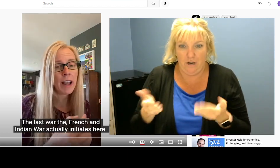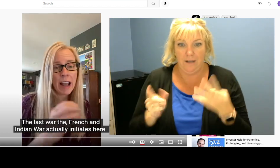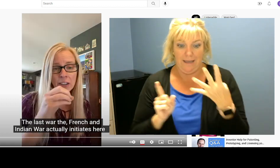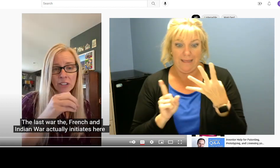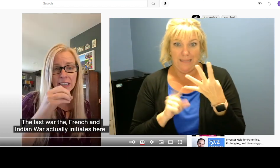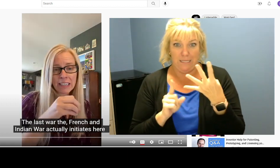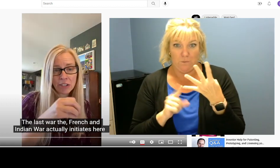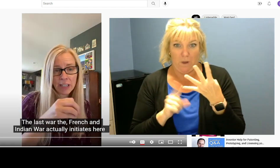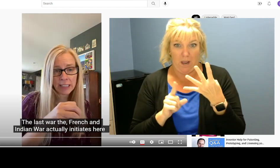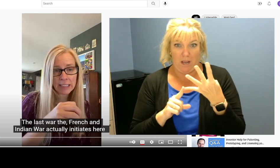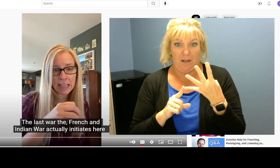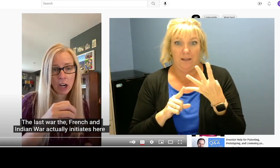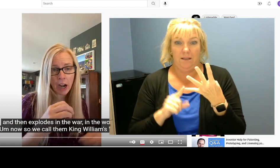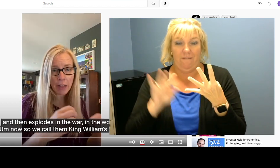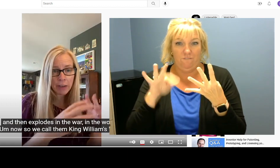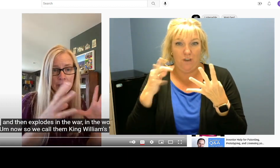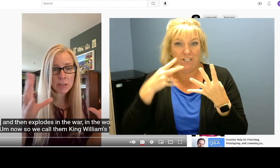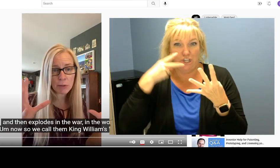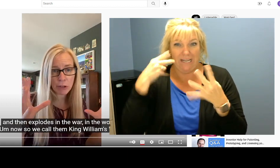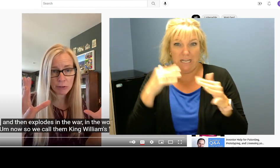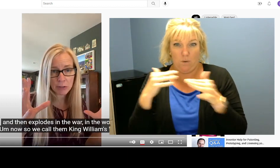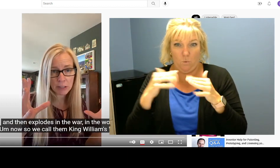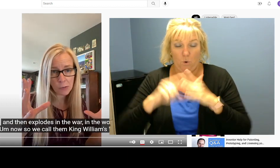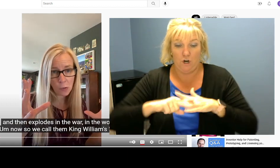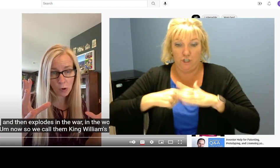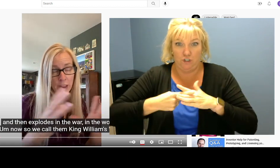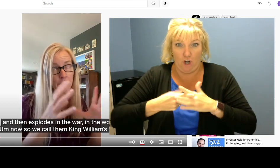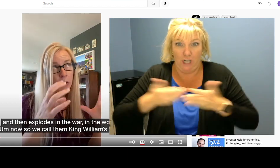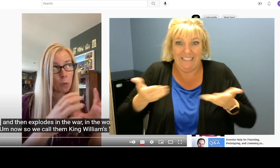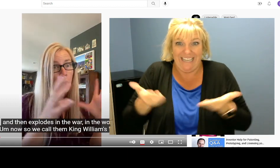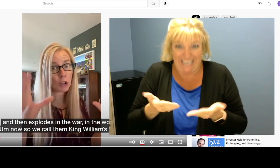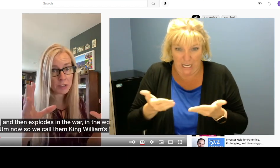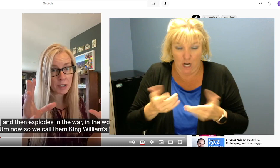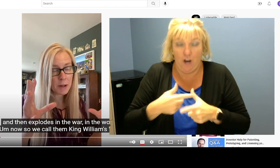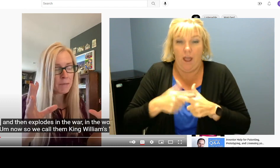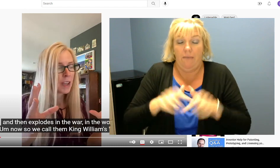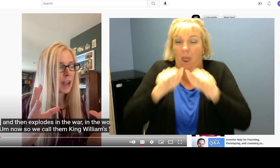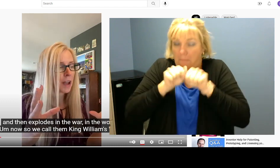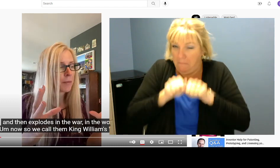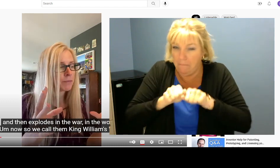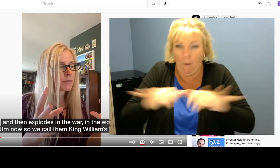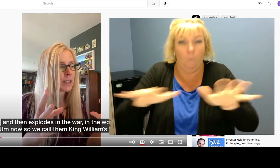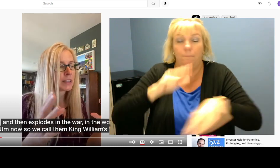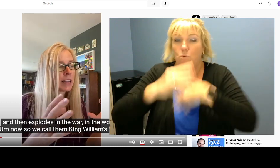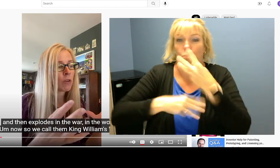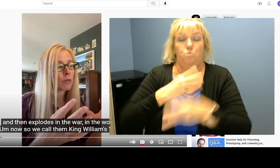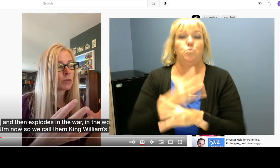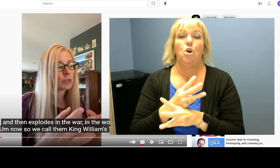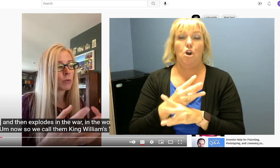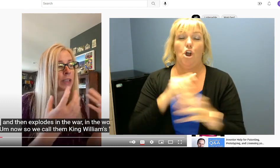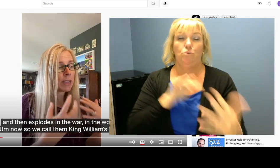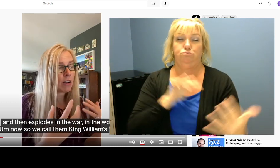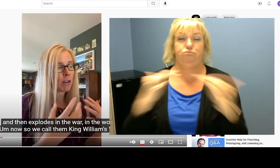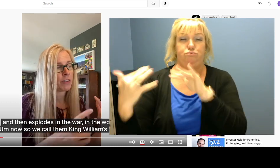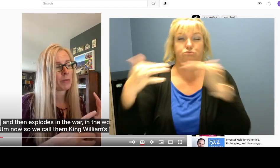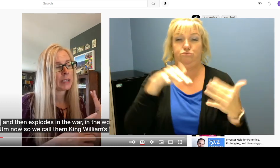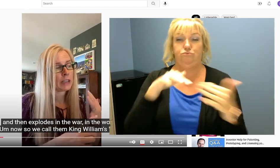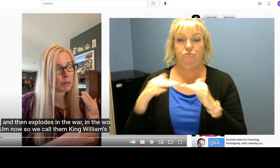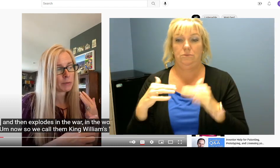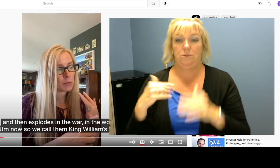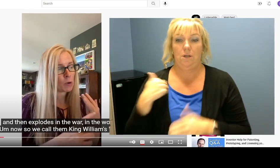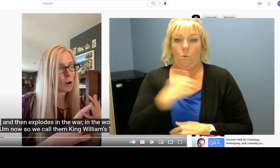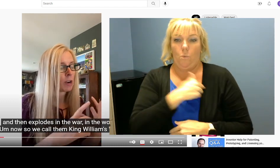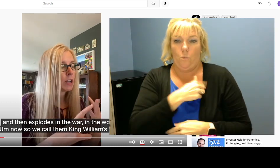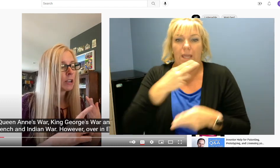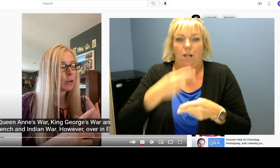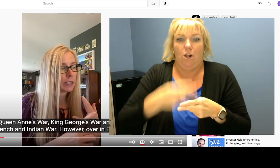War, actually initiates here and then explodes in the world. Now, so we call them King